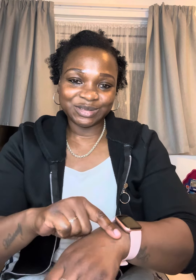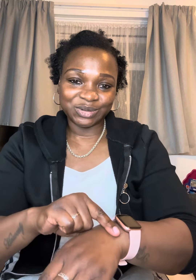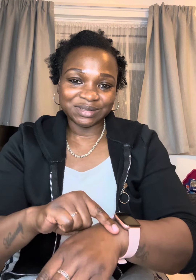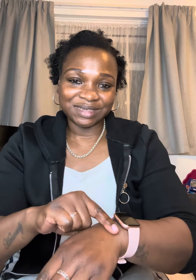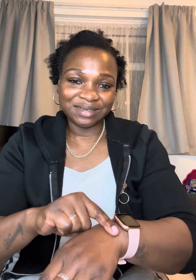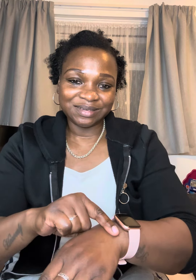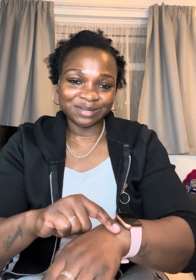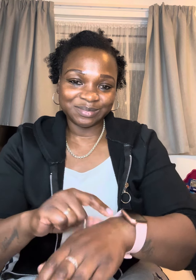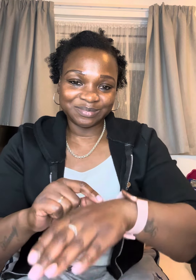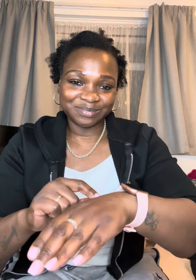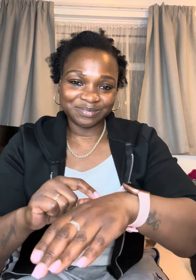doctor,